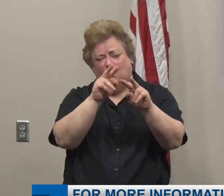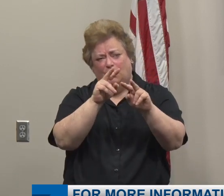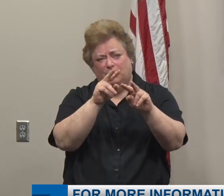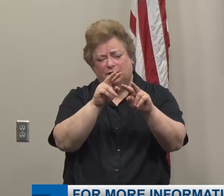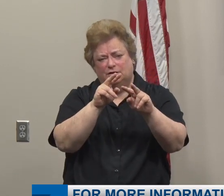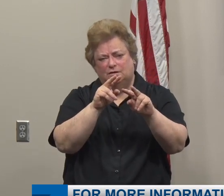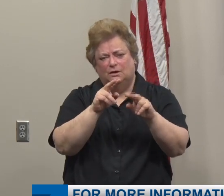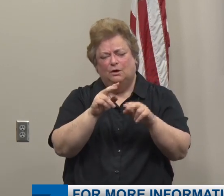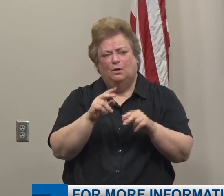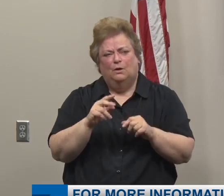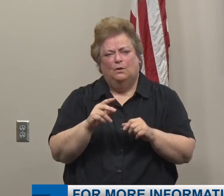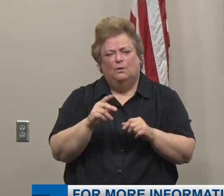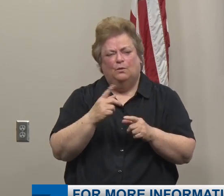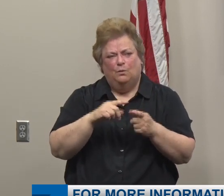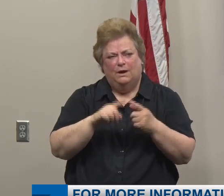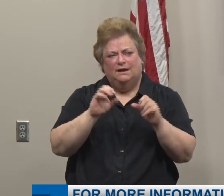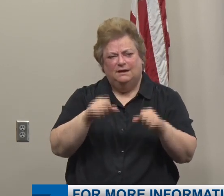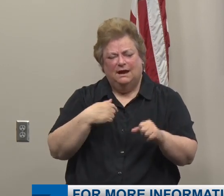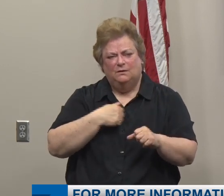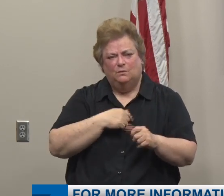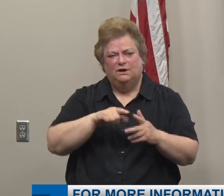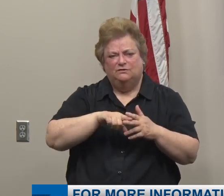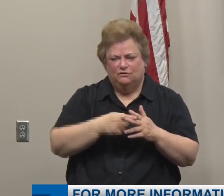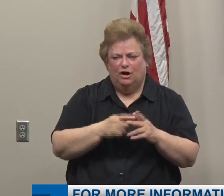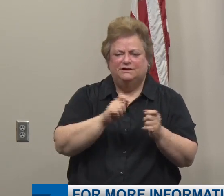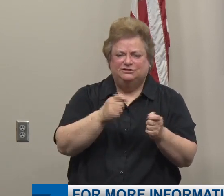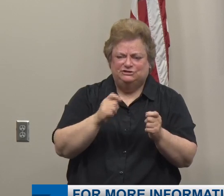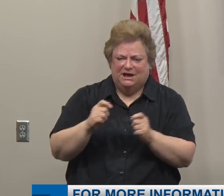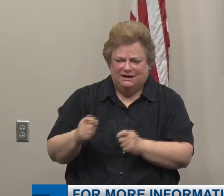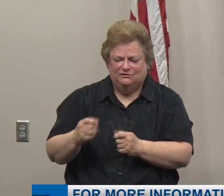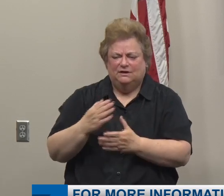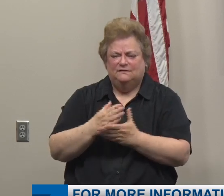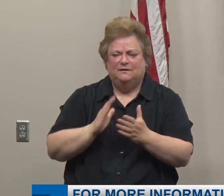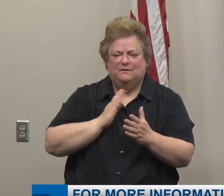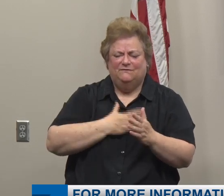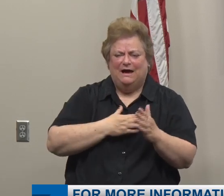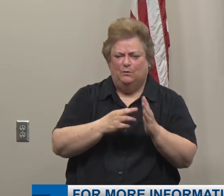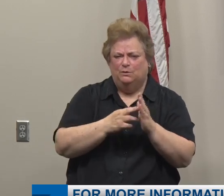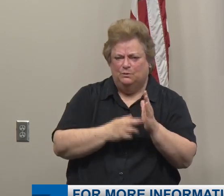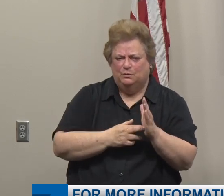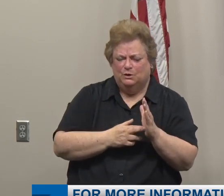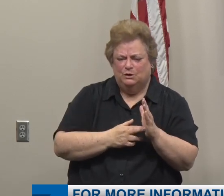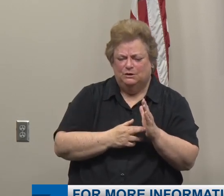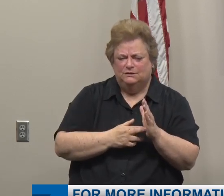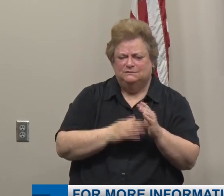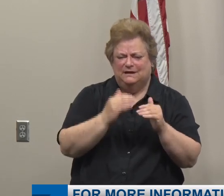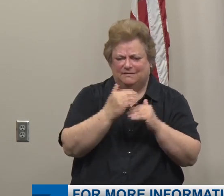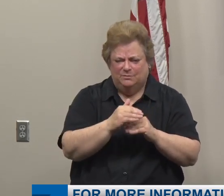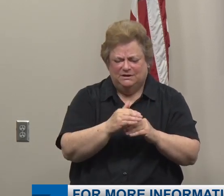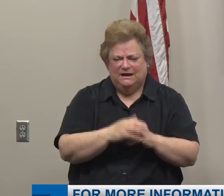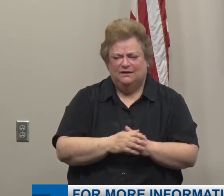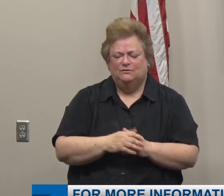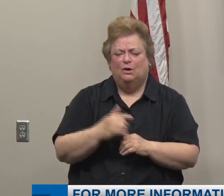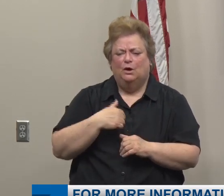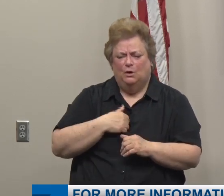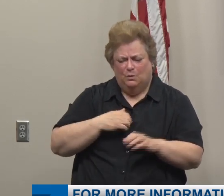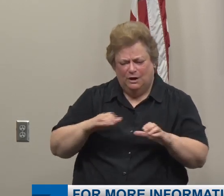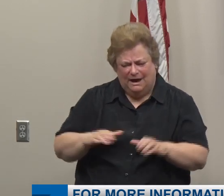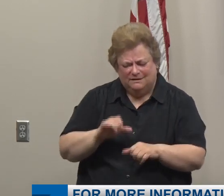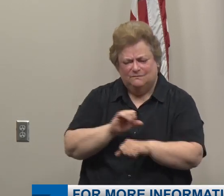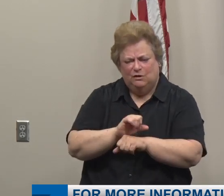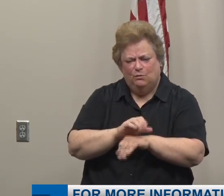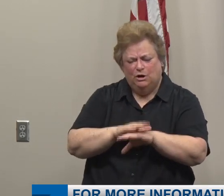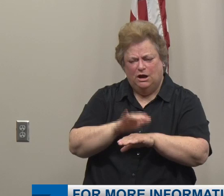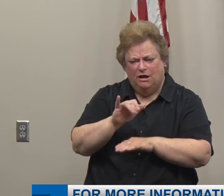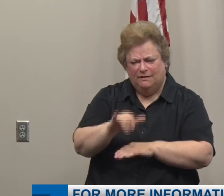when we can start changing some of our directed health measures and we're actively working on that and what it